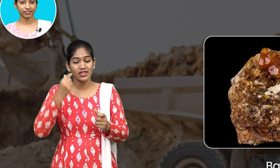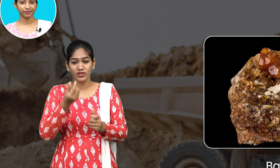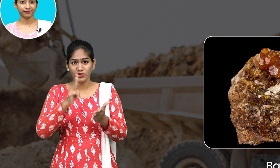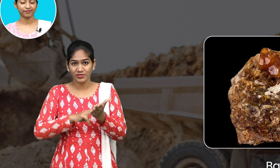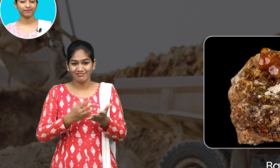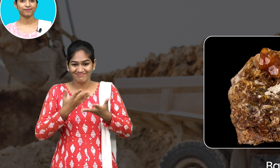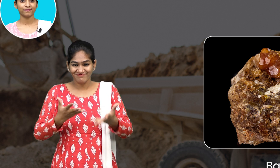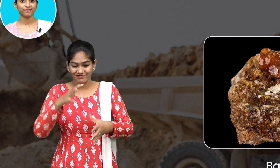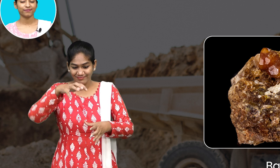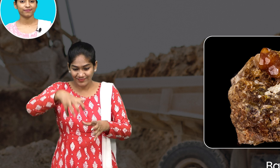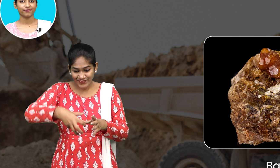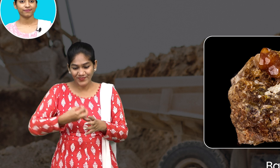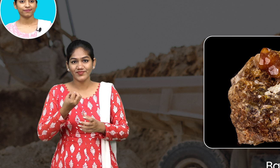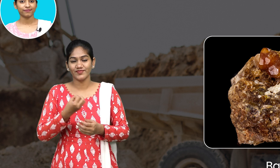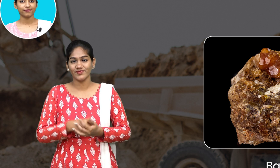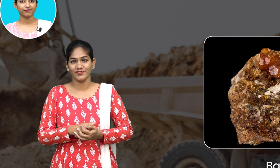extracted.